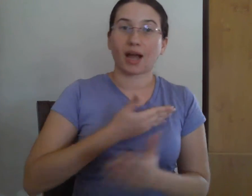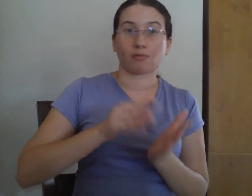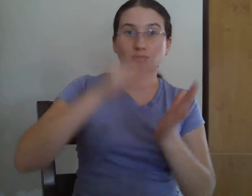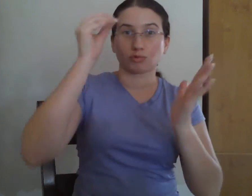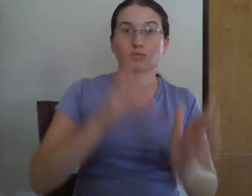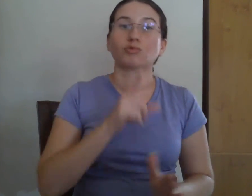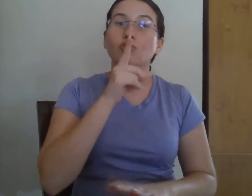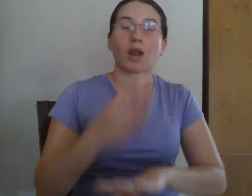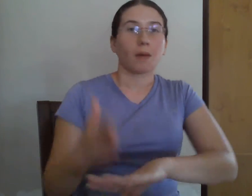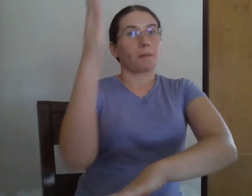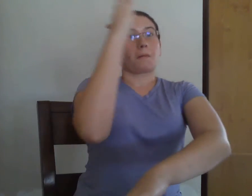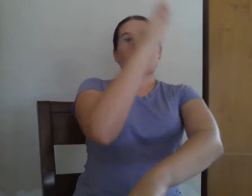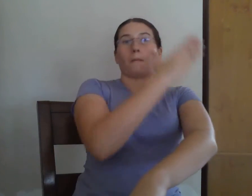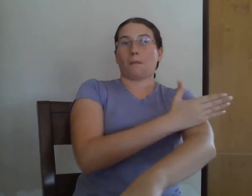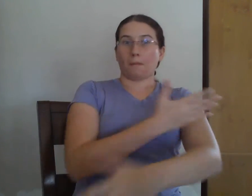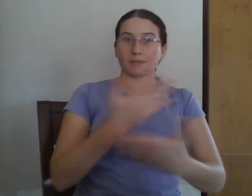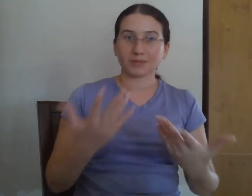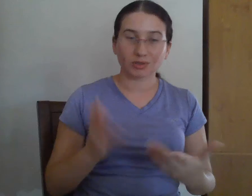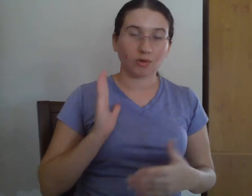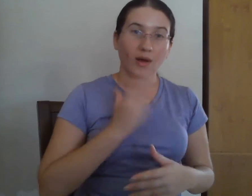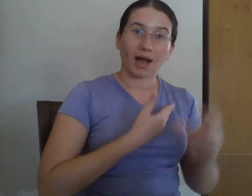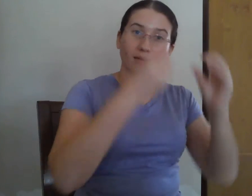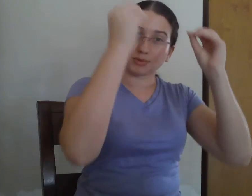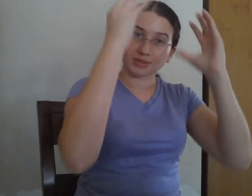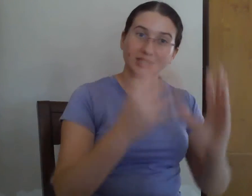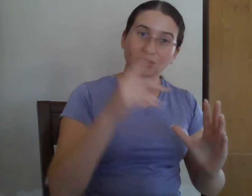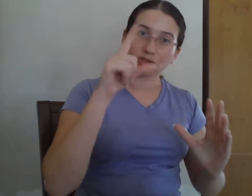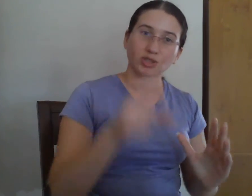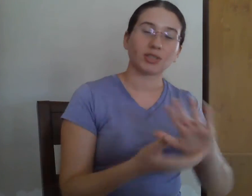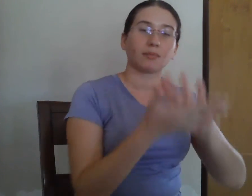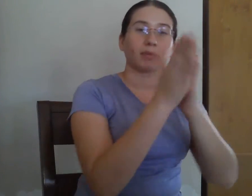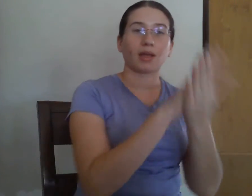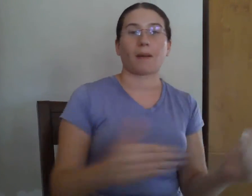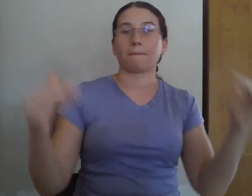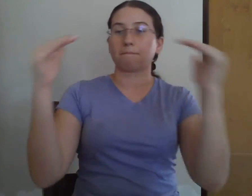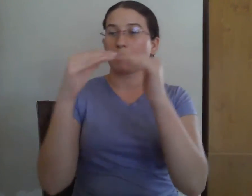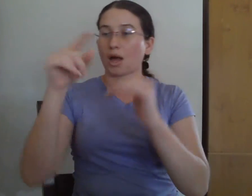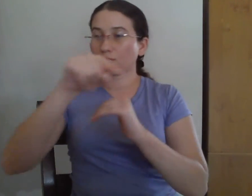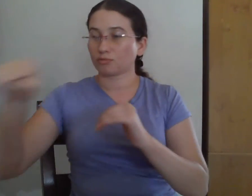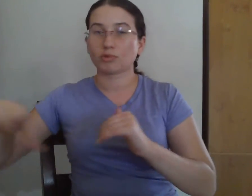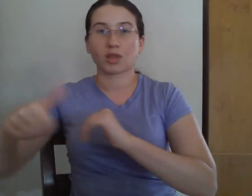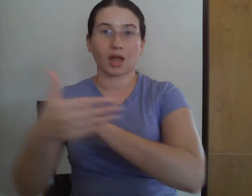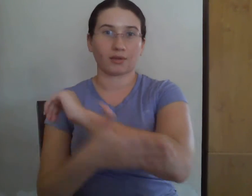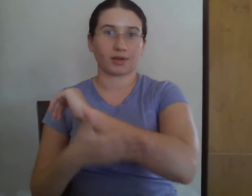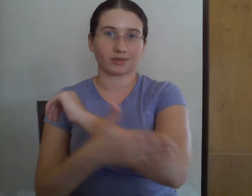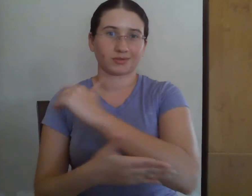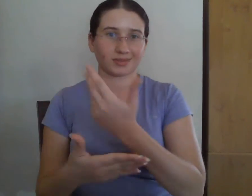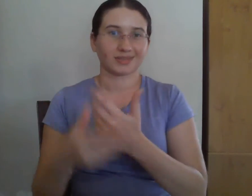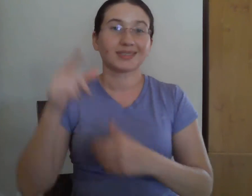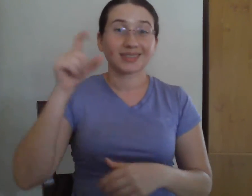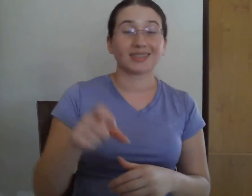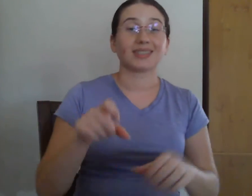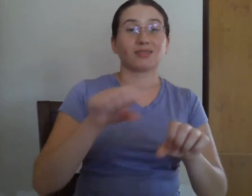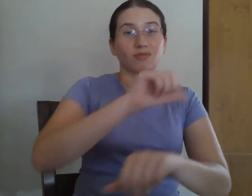all our teachers be as good as the best. What would that system look like? Well, to find out, our foundation has